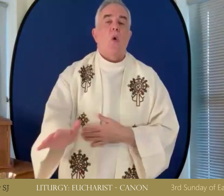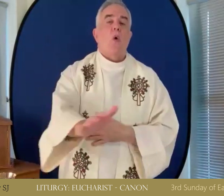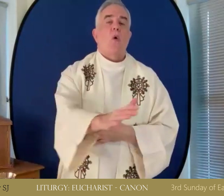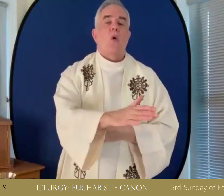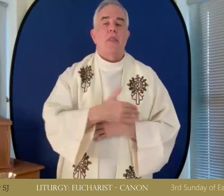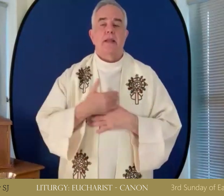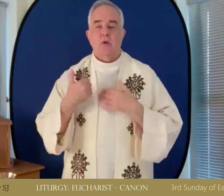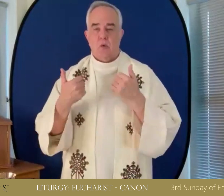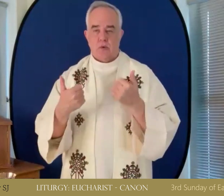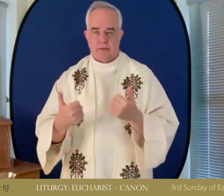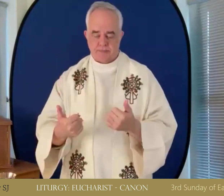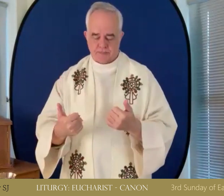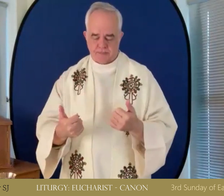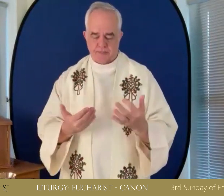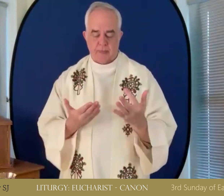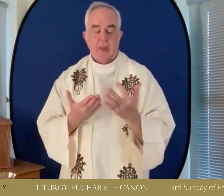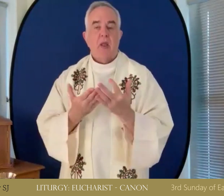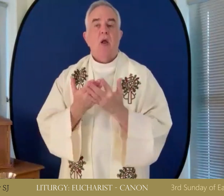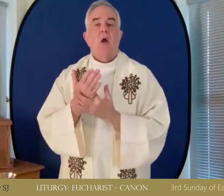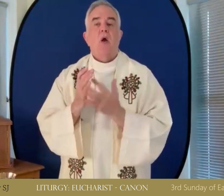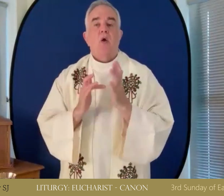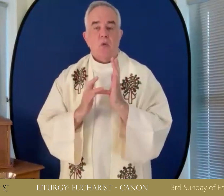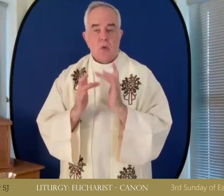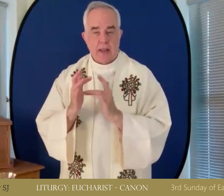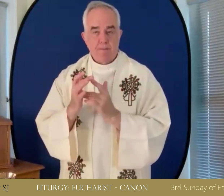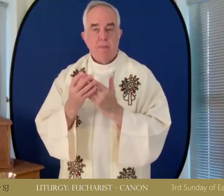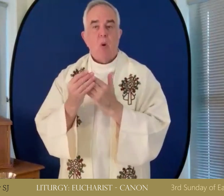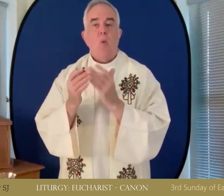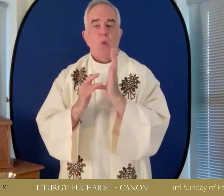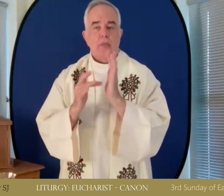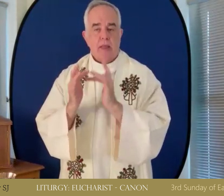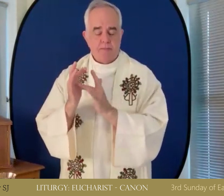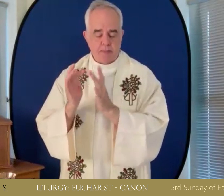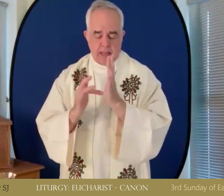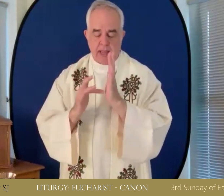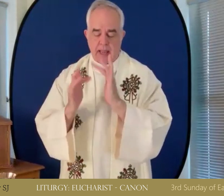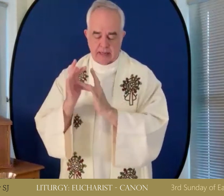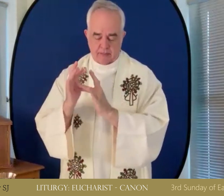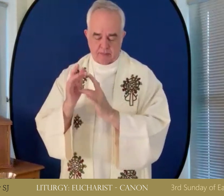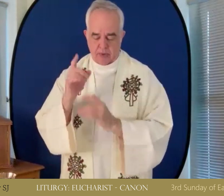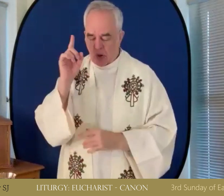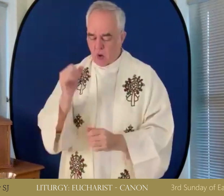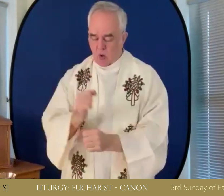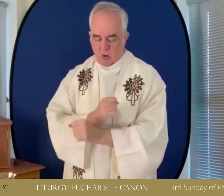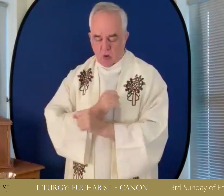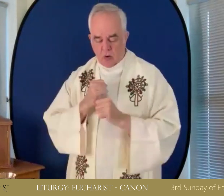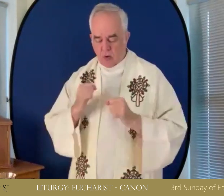all that is good. For him, with him, in him. The God from